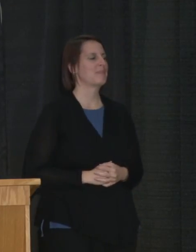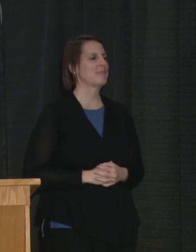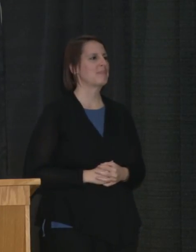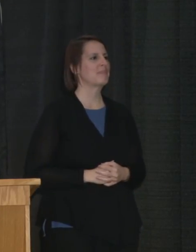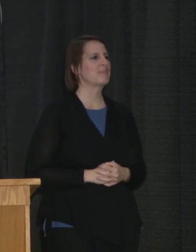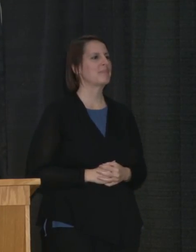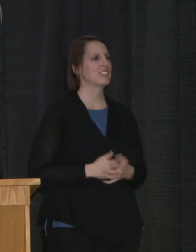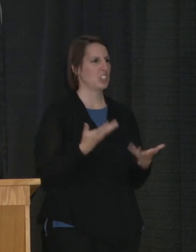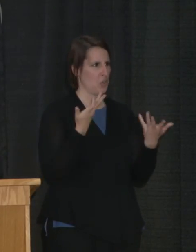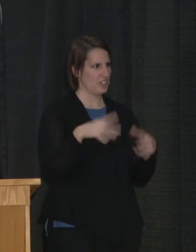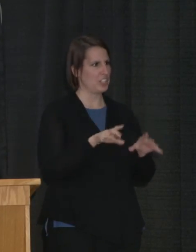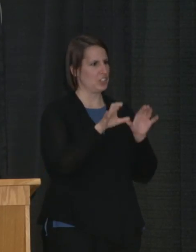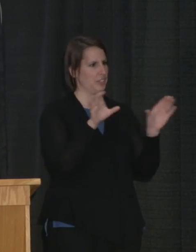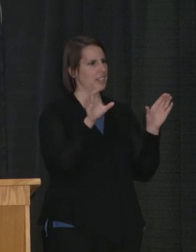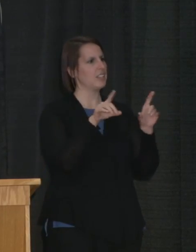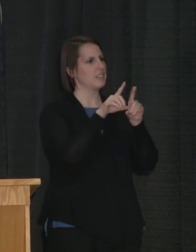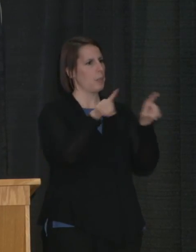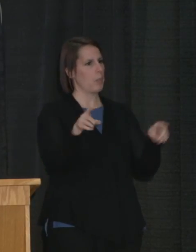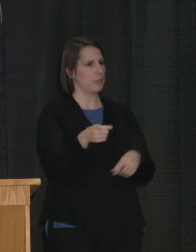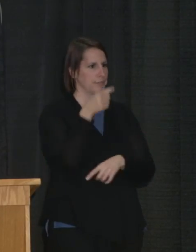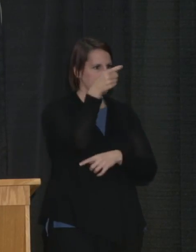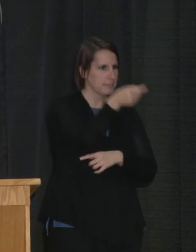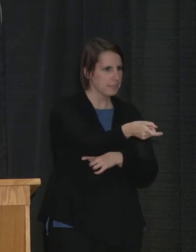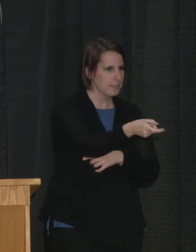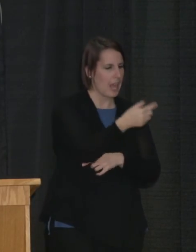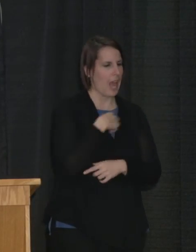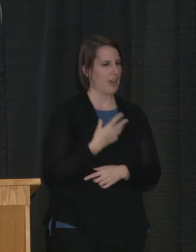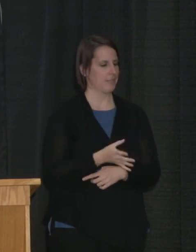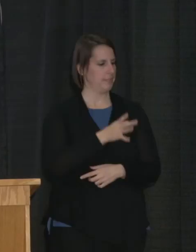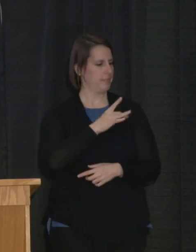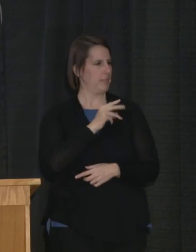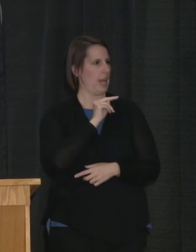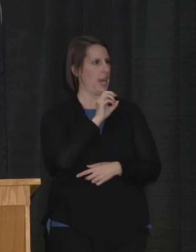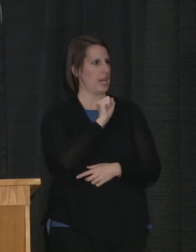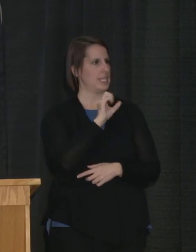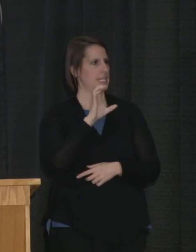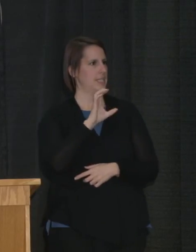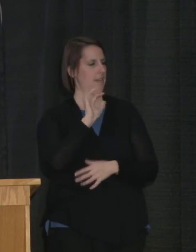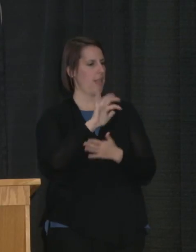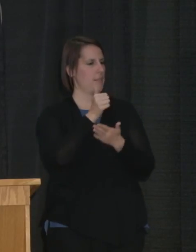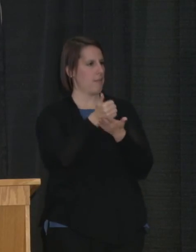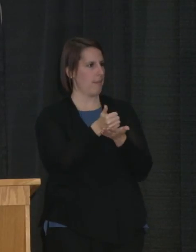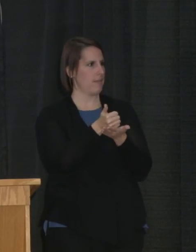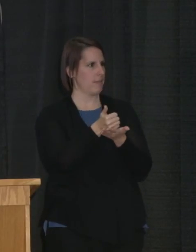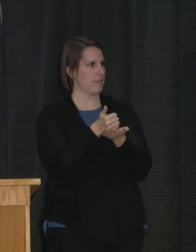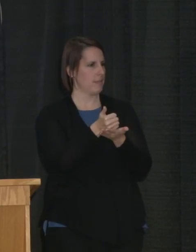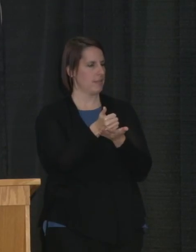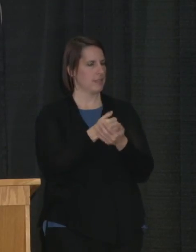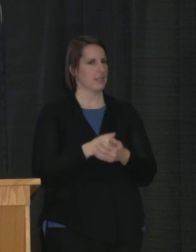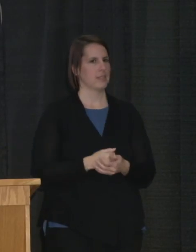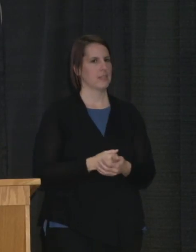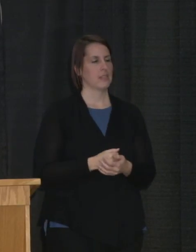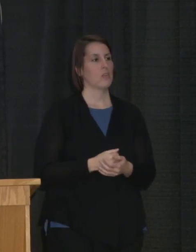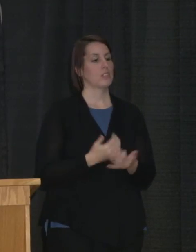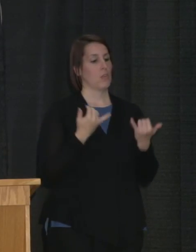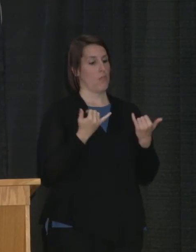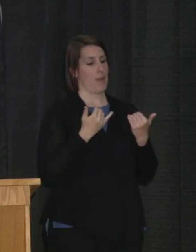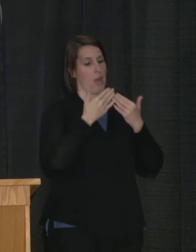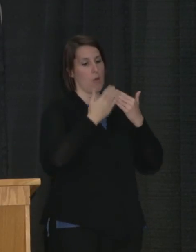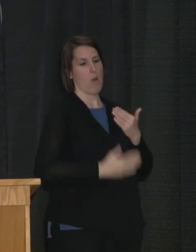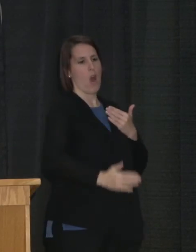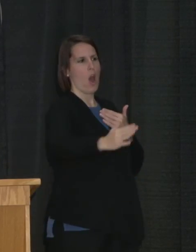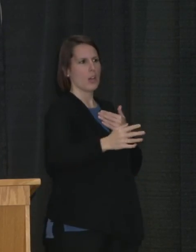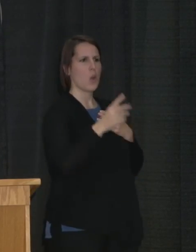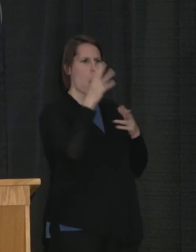After receiving your credential on stage, you were presented with an NSCC alumni pin. We hope from this moment forward, you